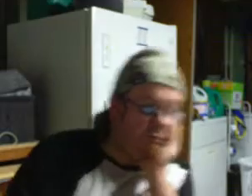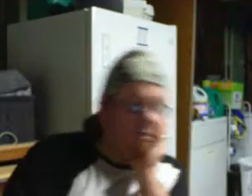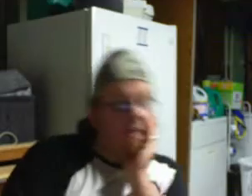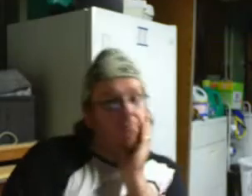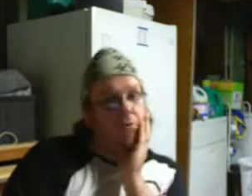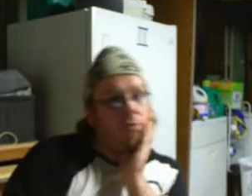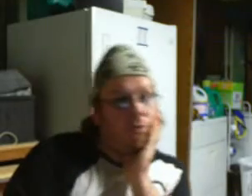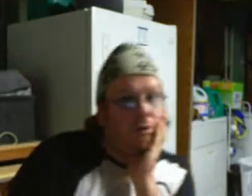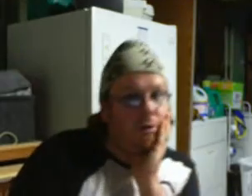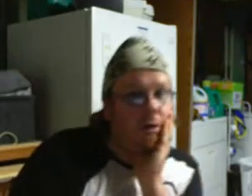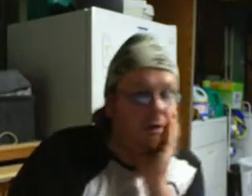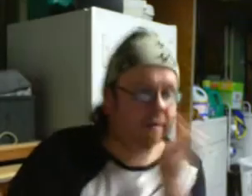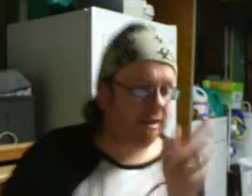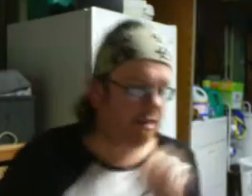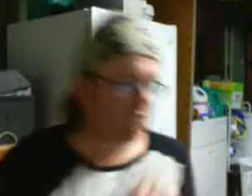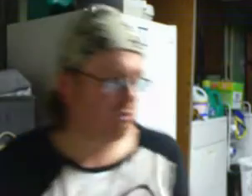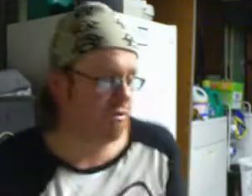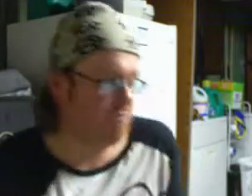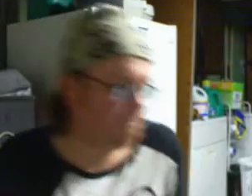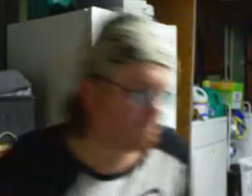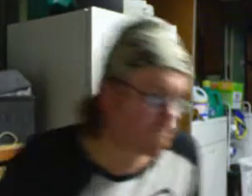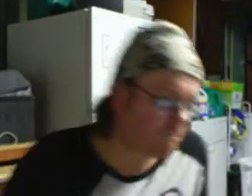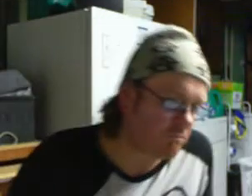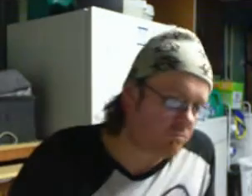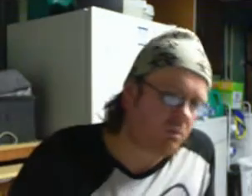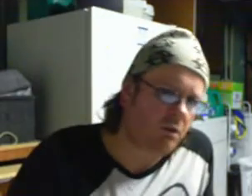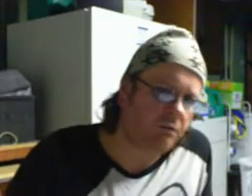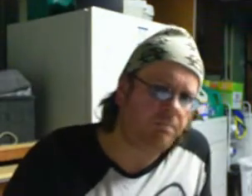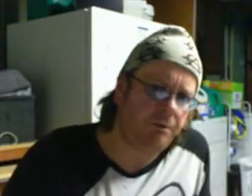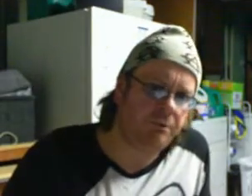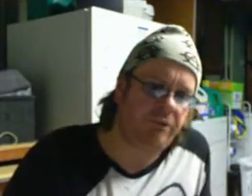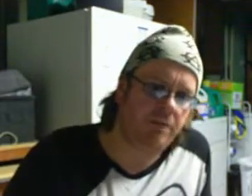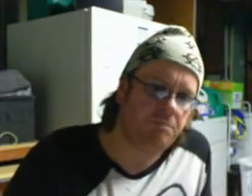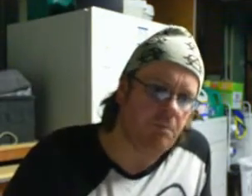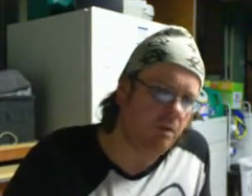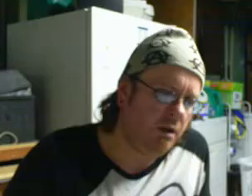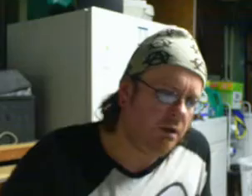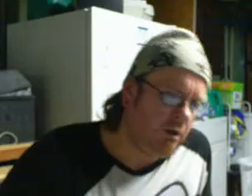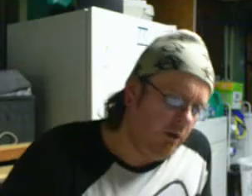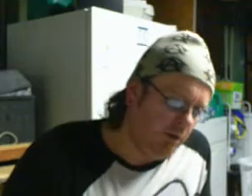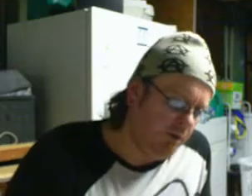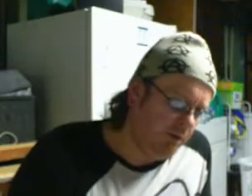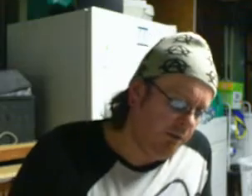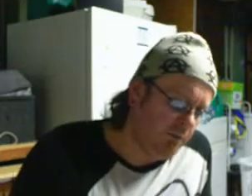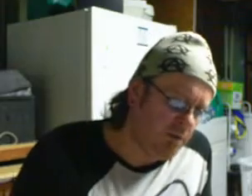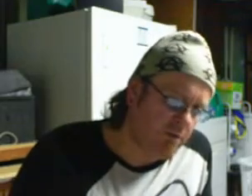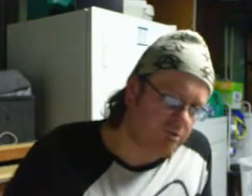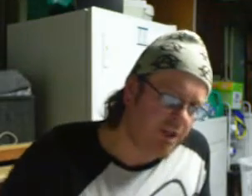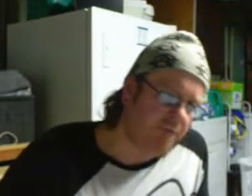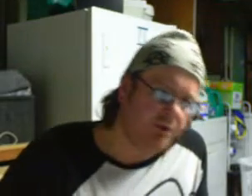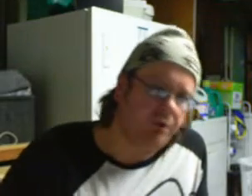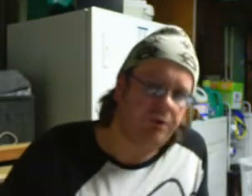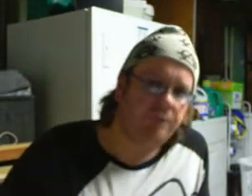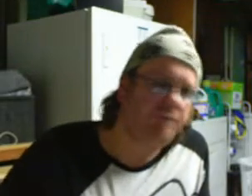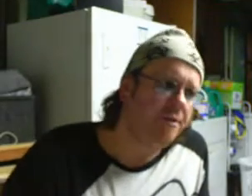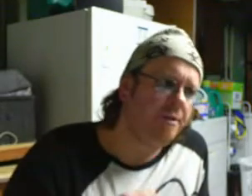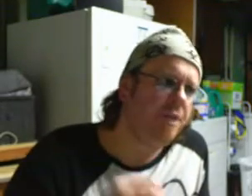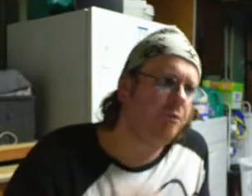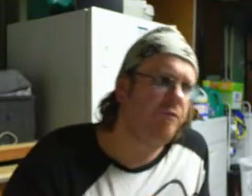labor in Israel to build a temple that his father David didn't feel he was fit